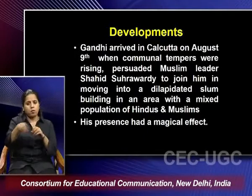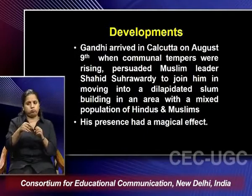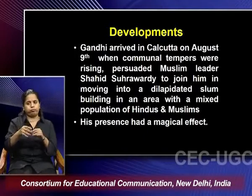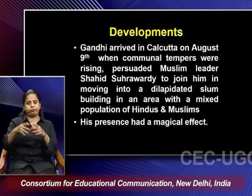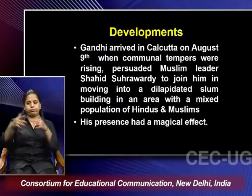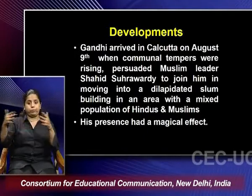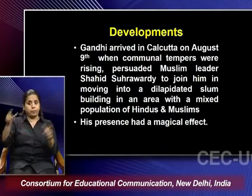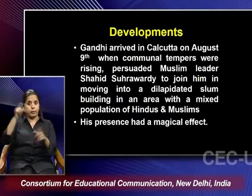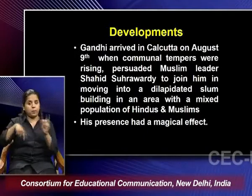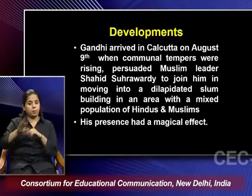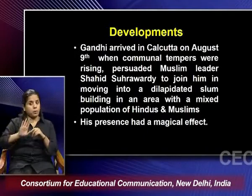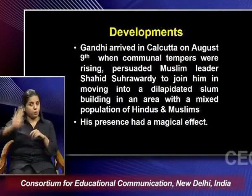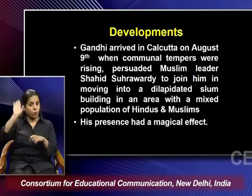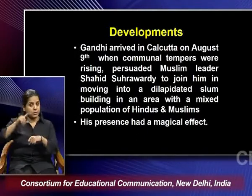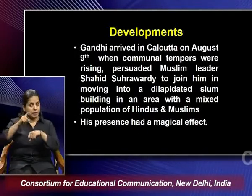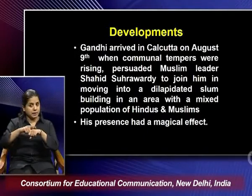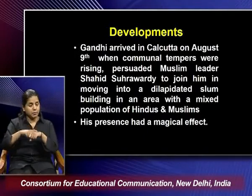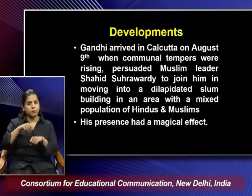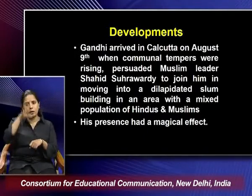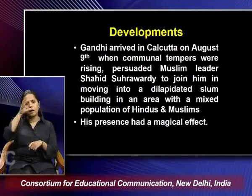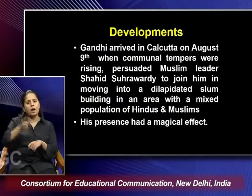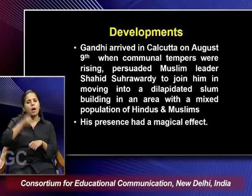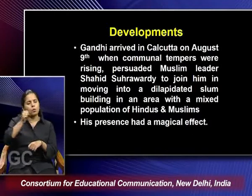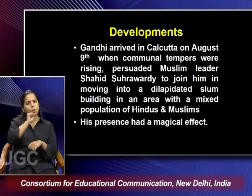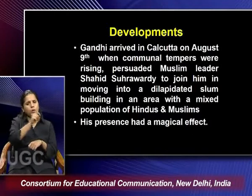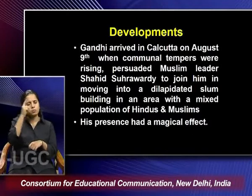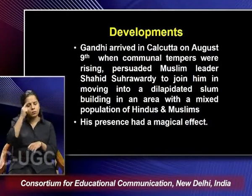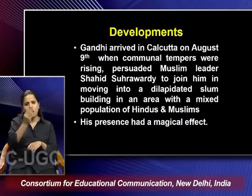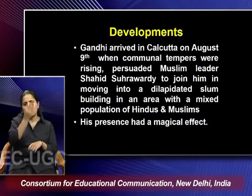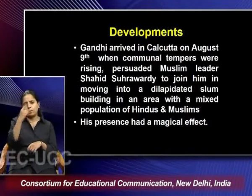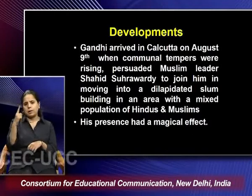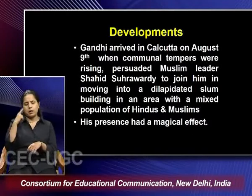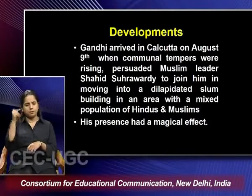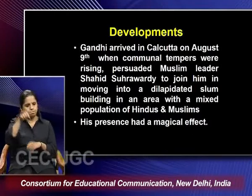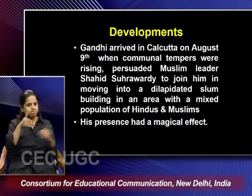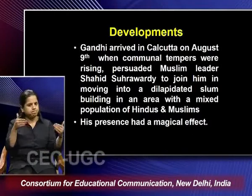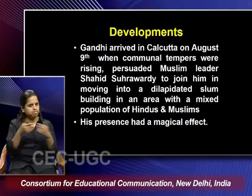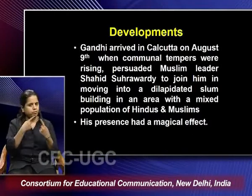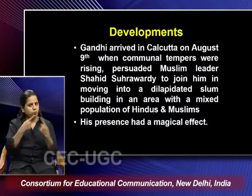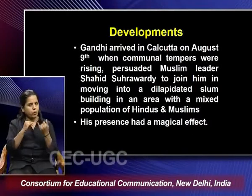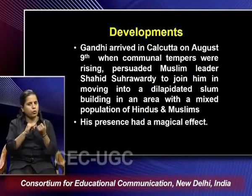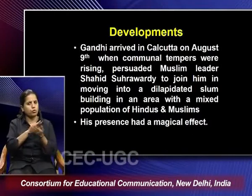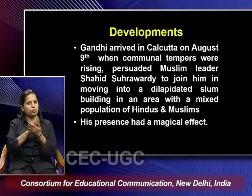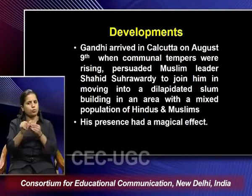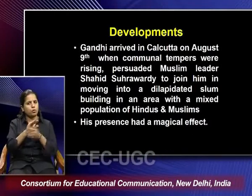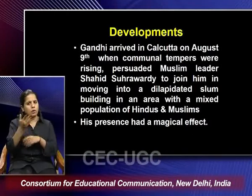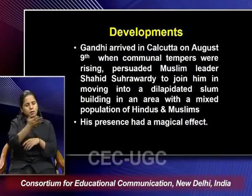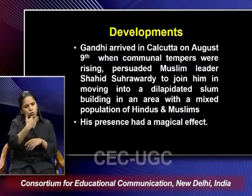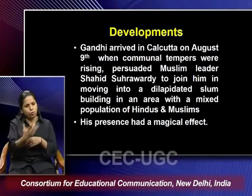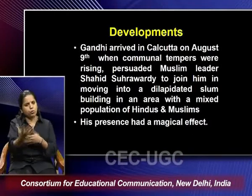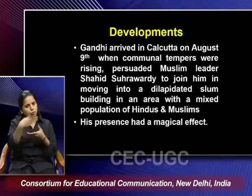of time, and Gandhi in a way persuaded Muslim leader Shahid Sohrawardi to join him in moving into